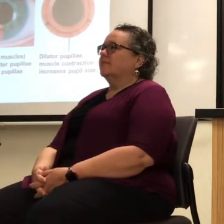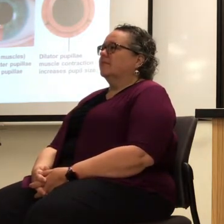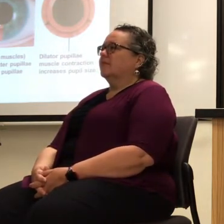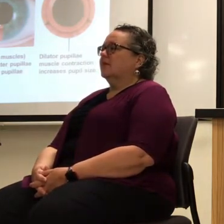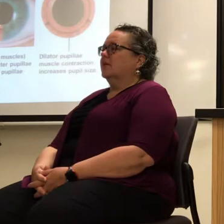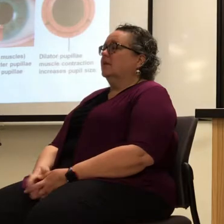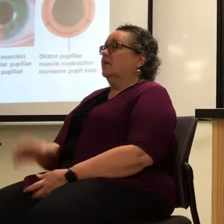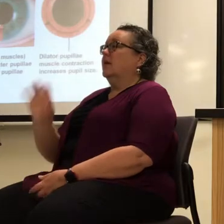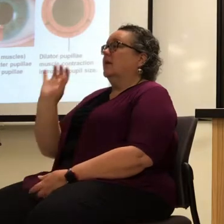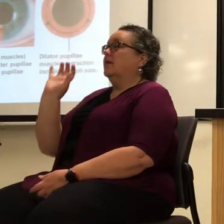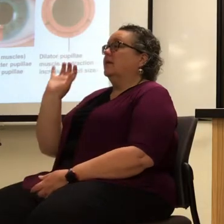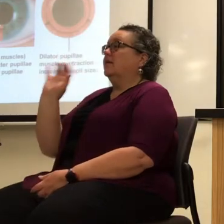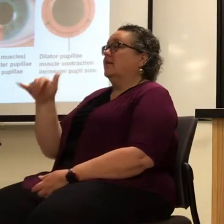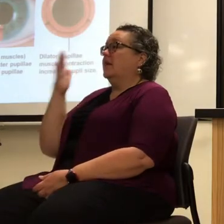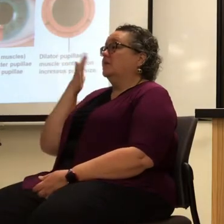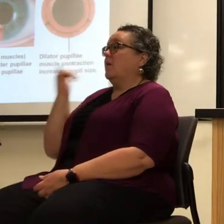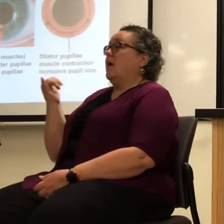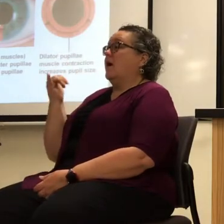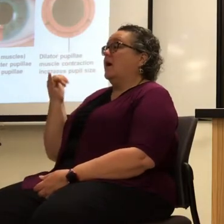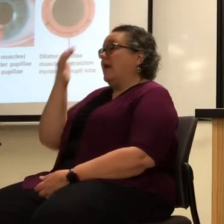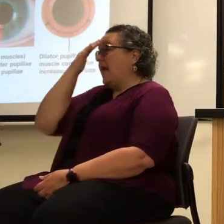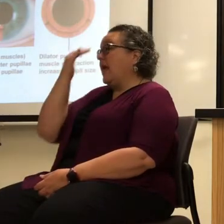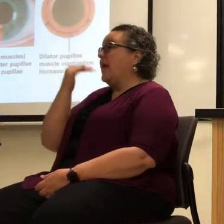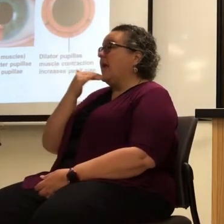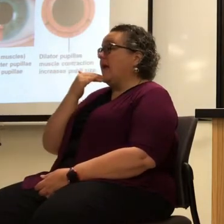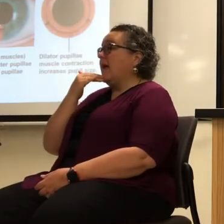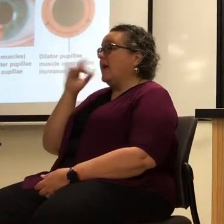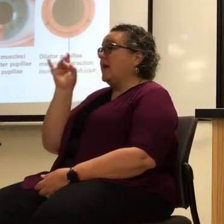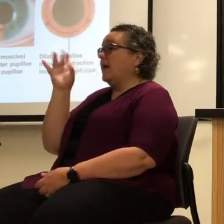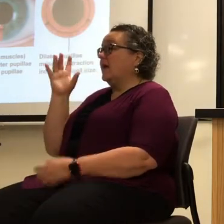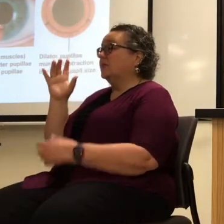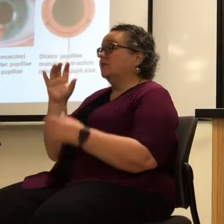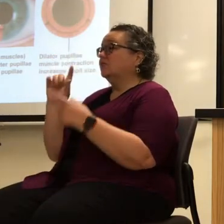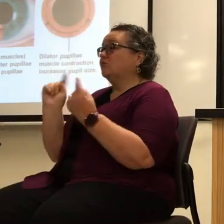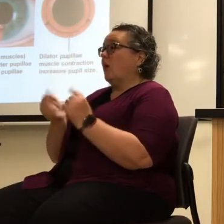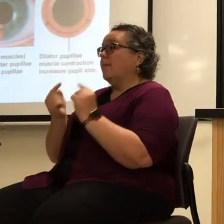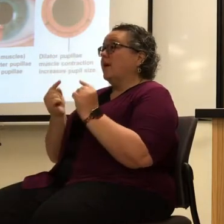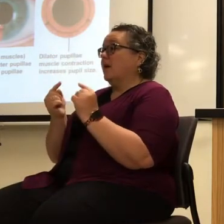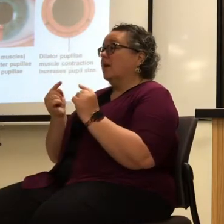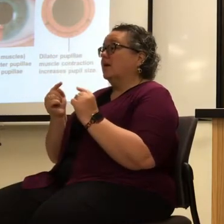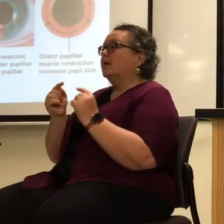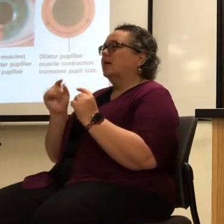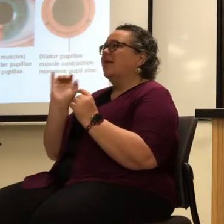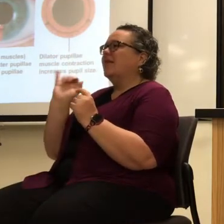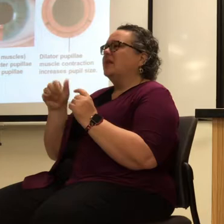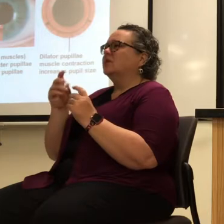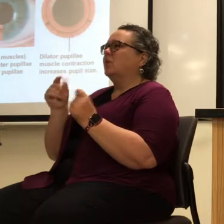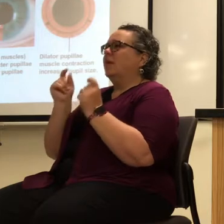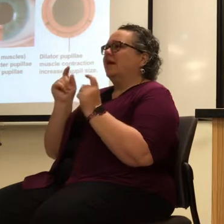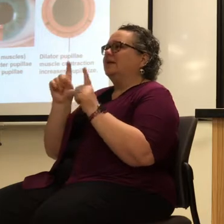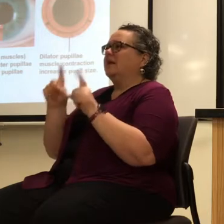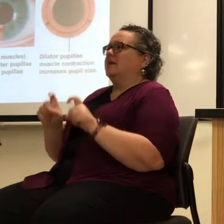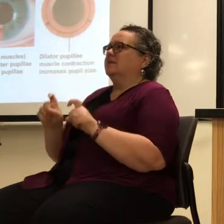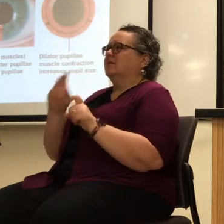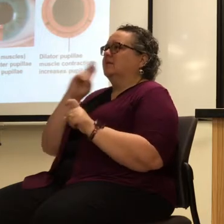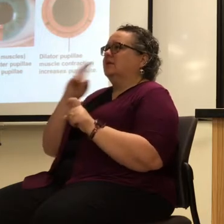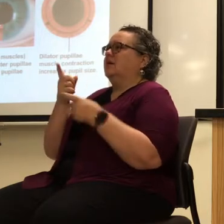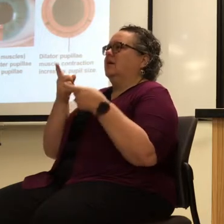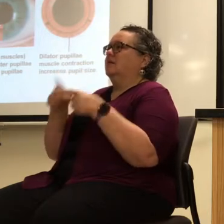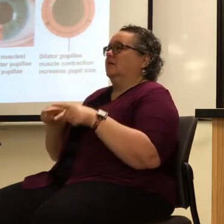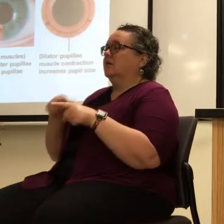You know, that's why in head trauma cases, that's a quick test